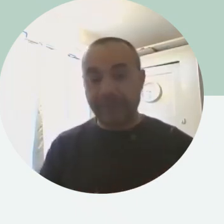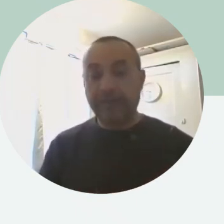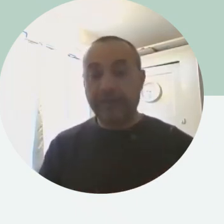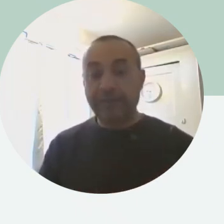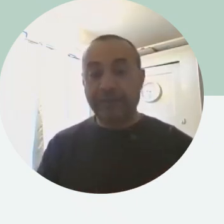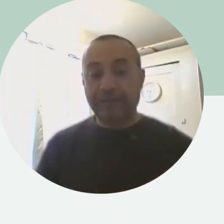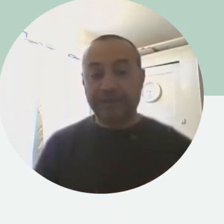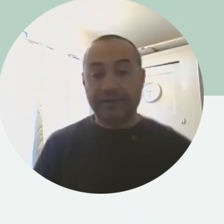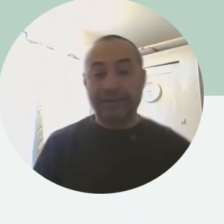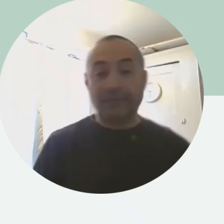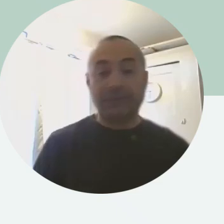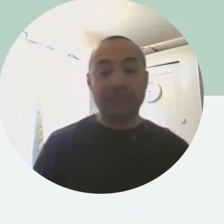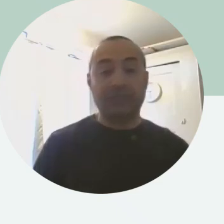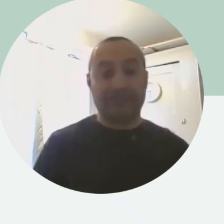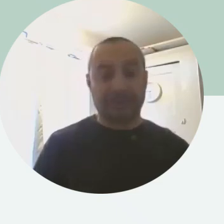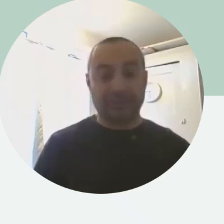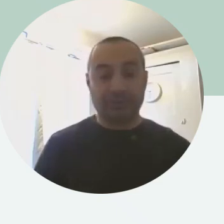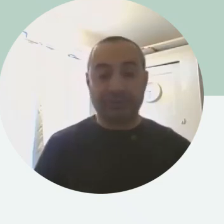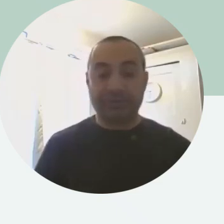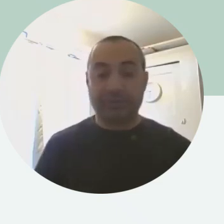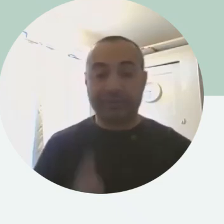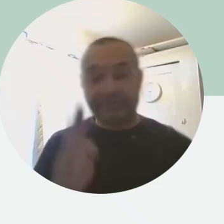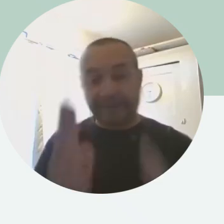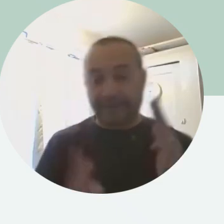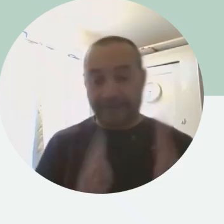and finally, an introduction to Megaton, which is the form of sign language.